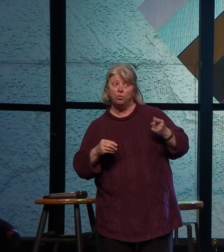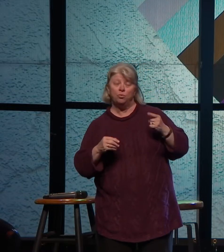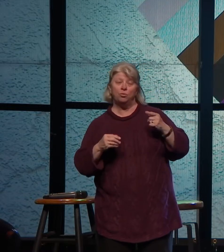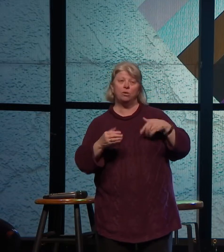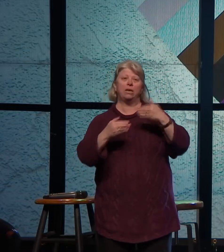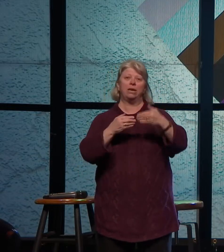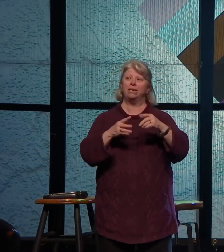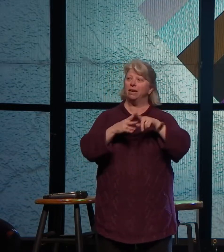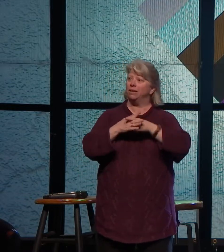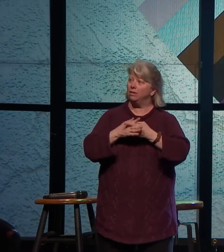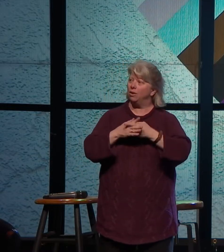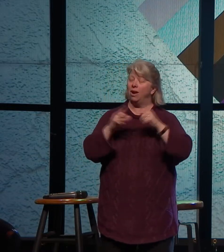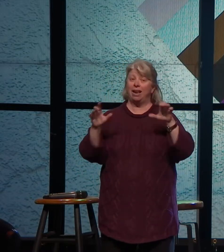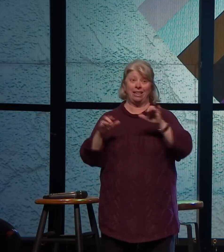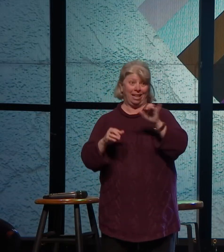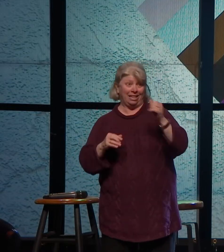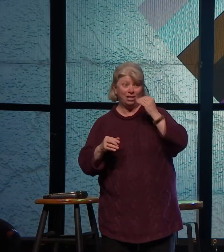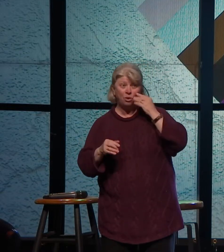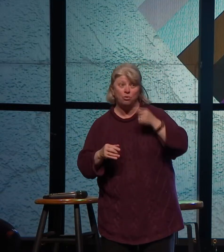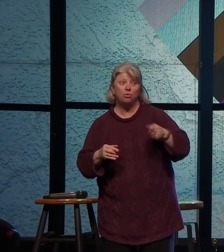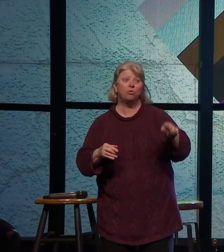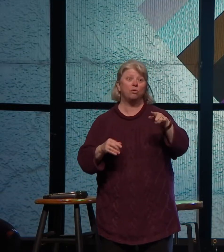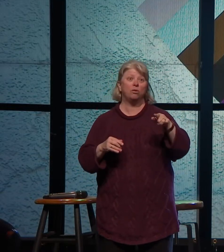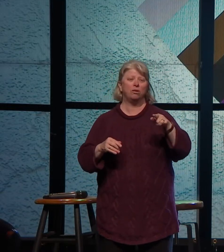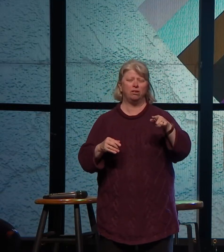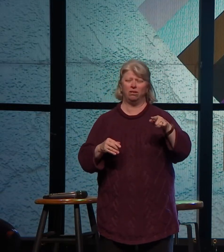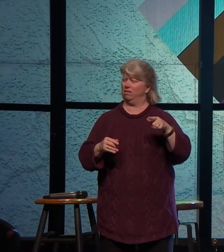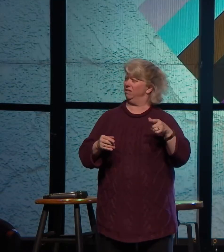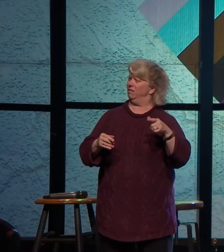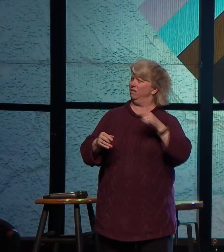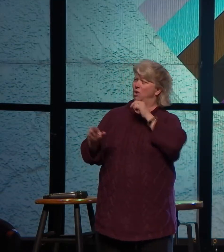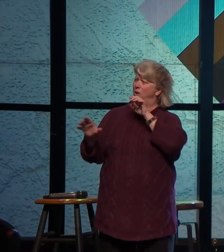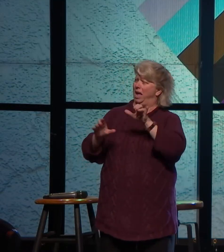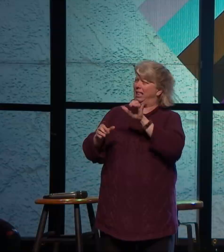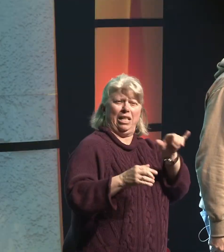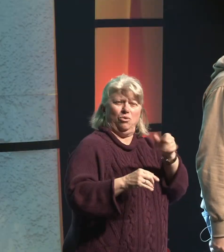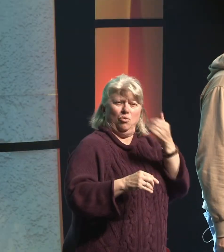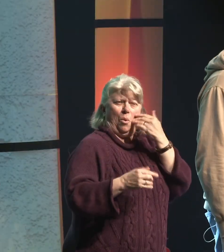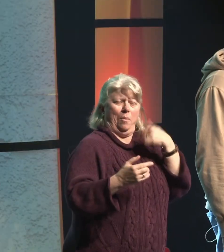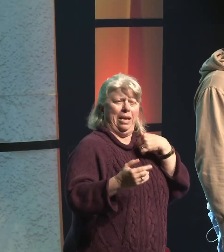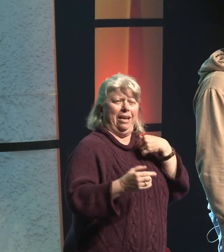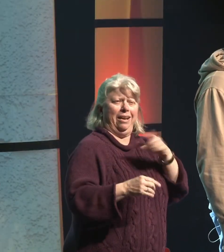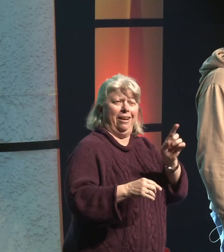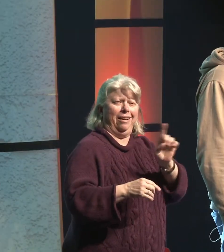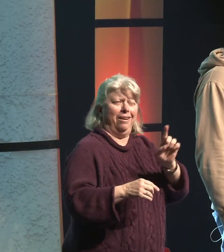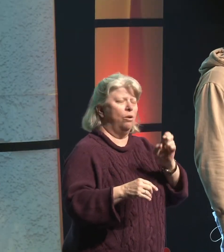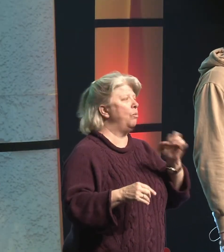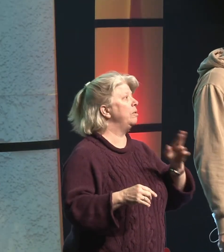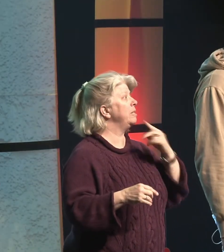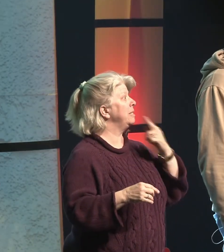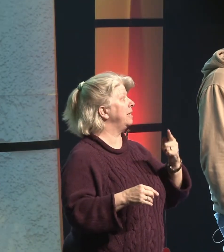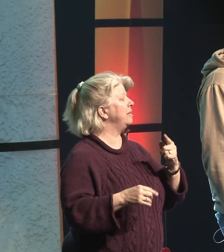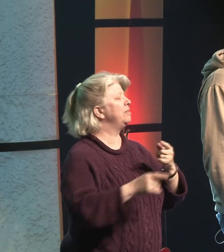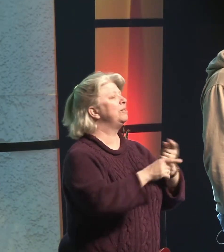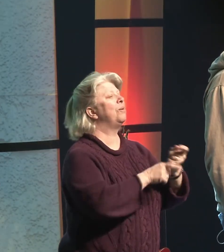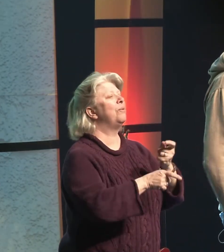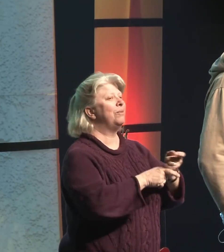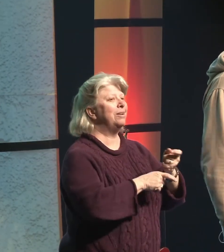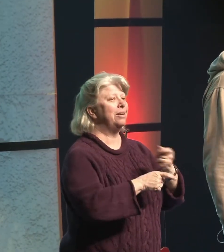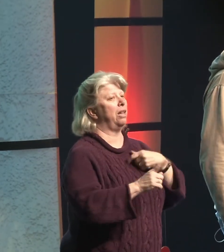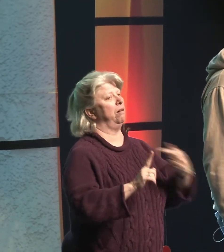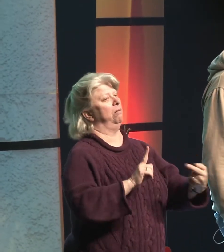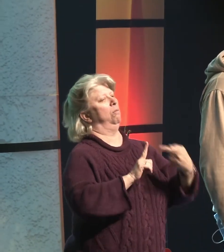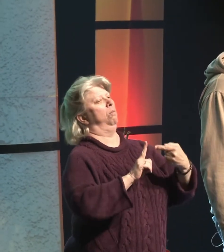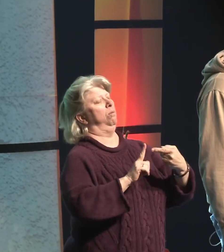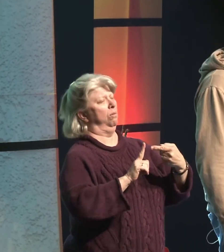they start acting like they know you and you're like, don't act like you know me? Or maybe you say it jokingly because they nailed it,